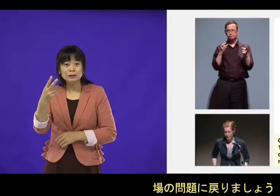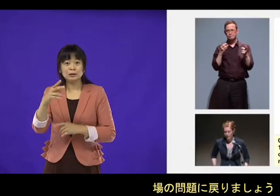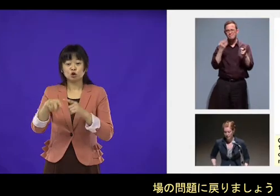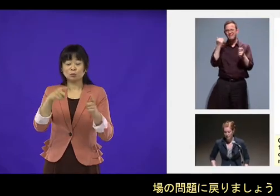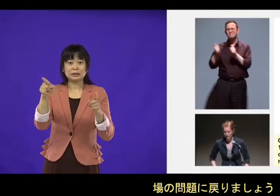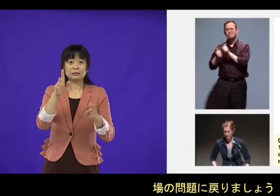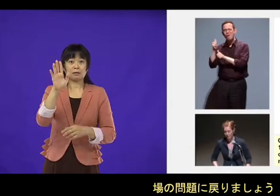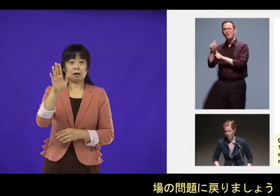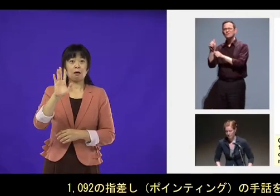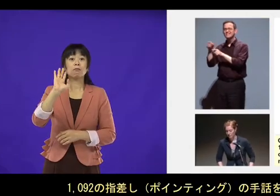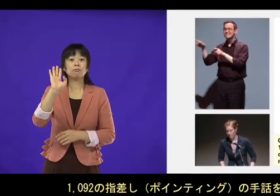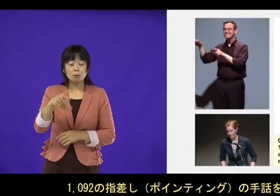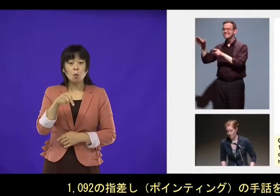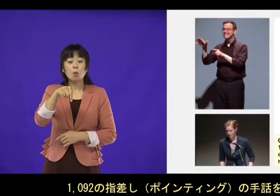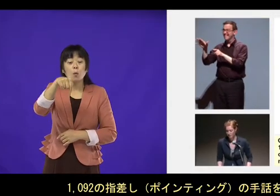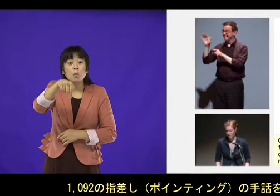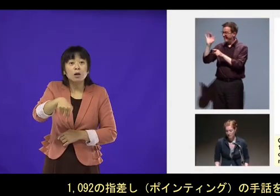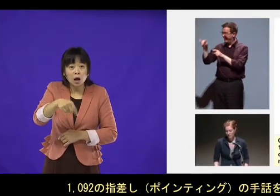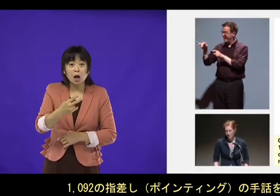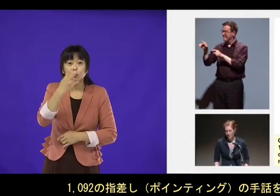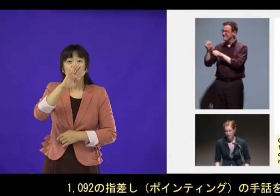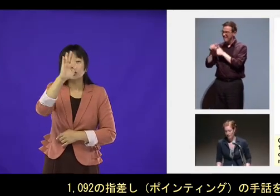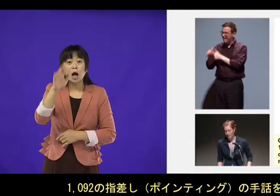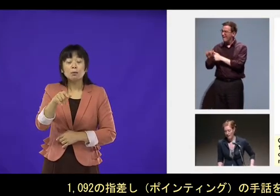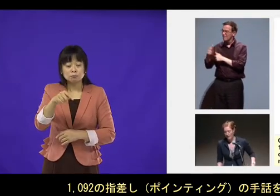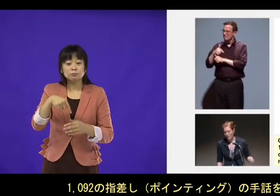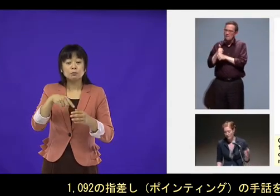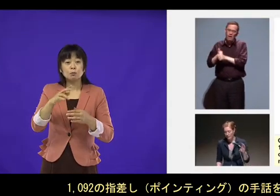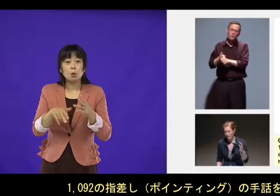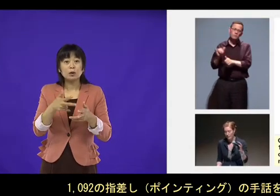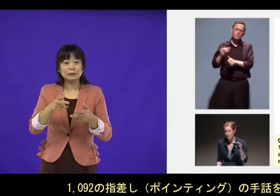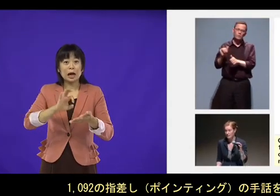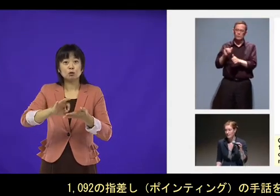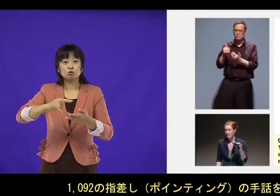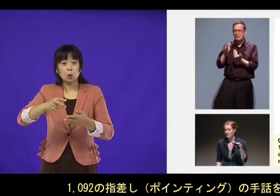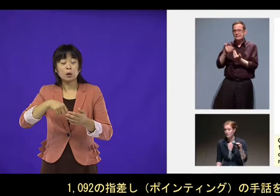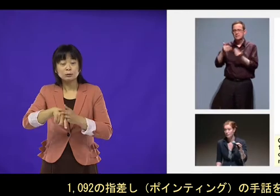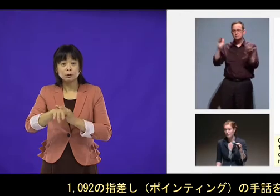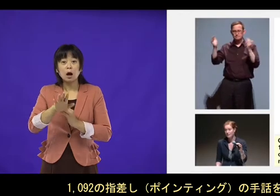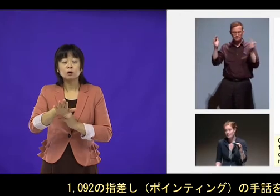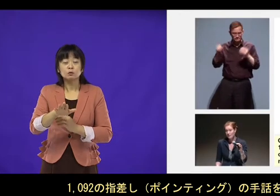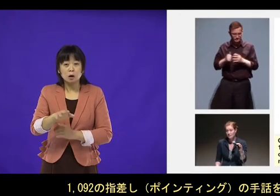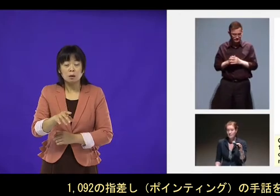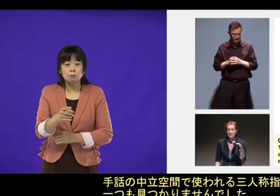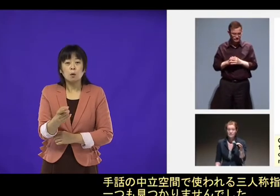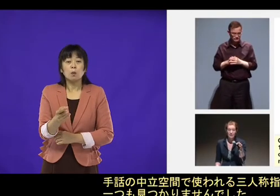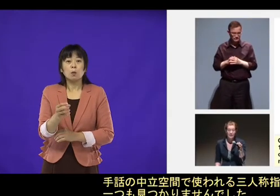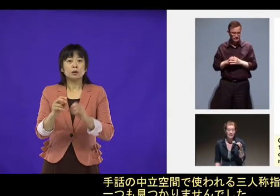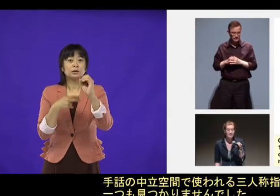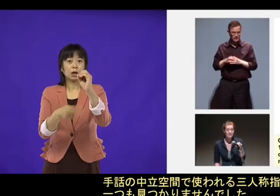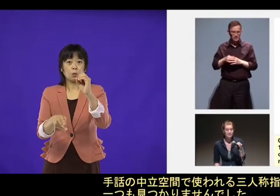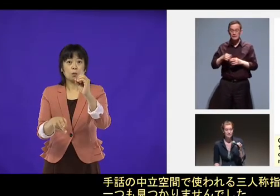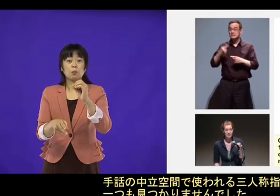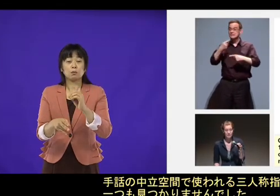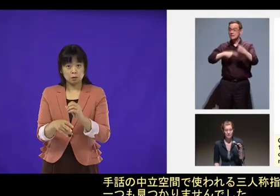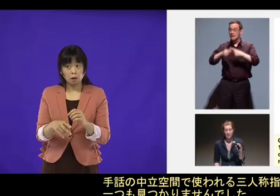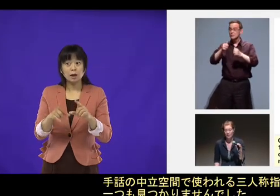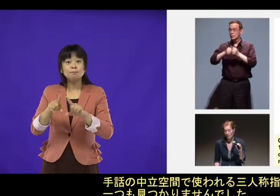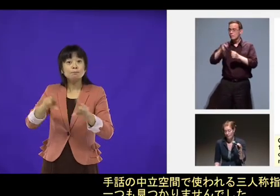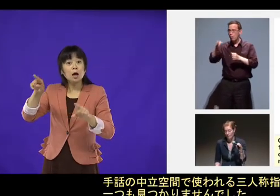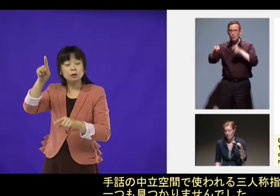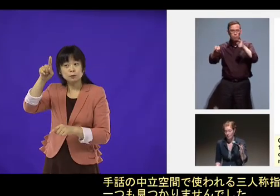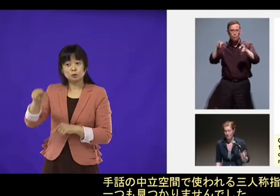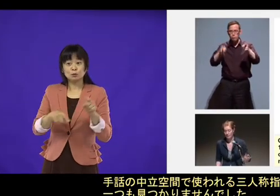So going back to this issue of localization, out of 1,092 pointing signs, I didn't find any instances